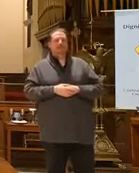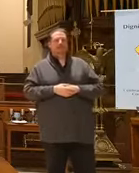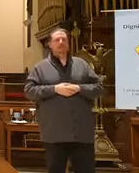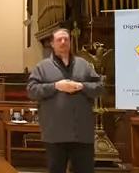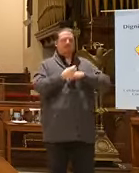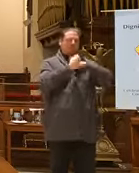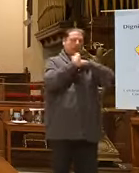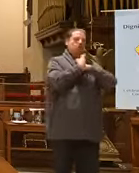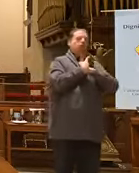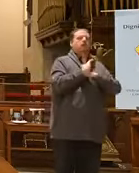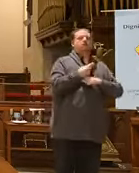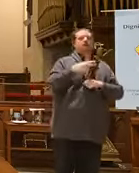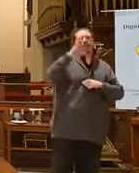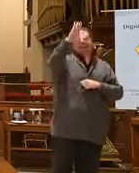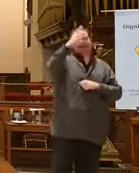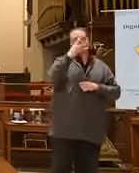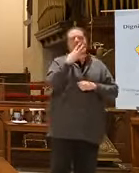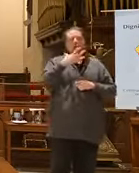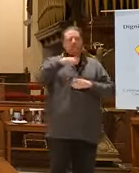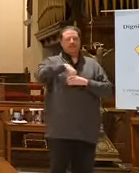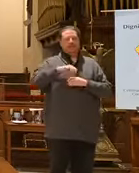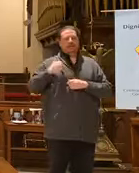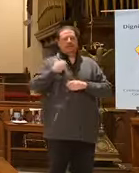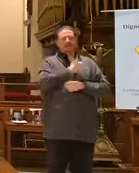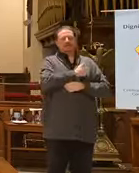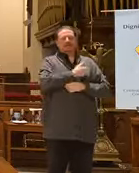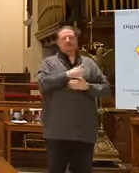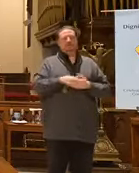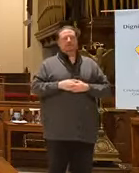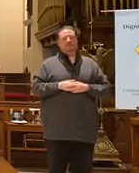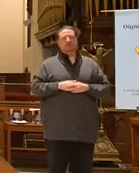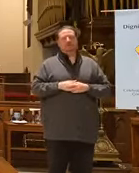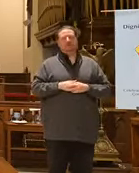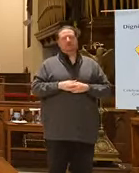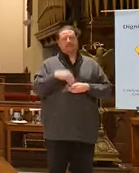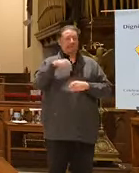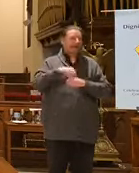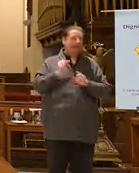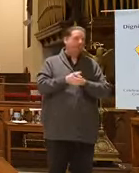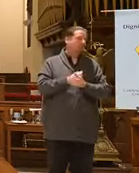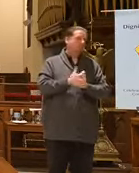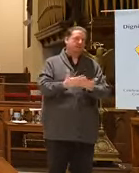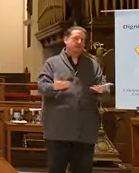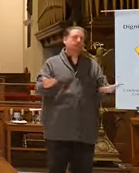extinguish Christ's light in us and in everything.